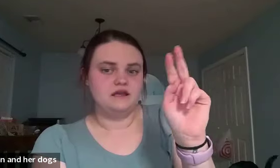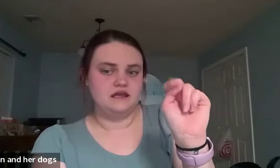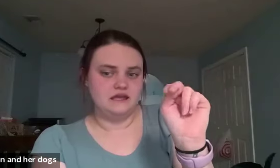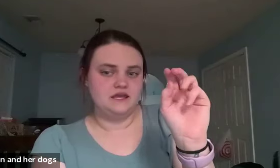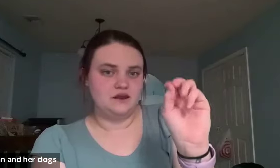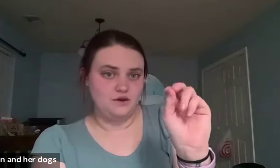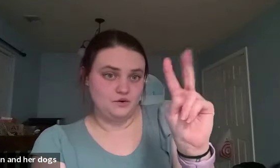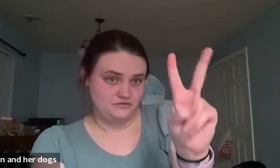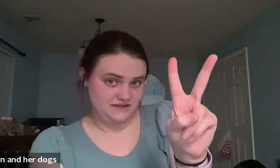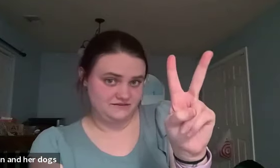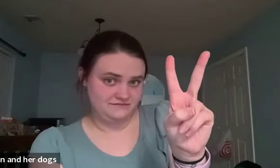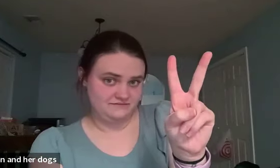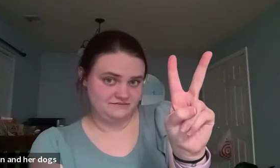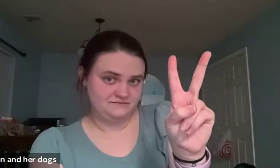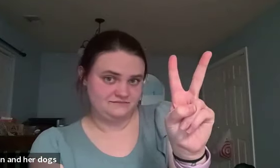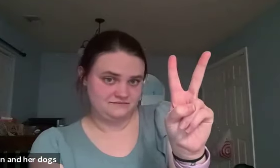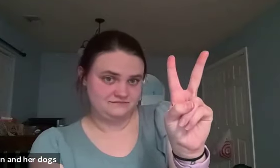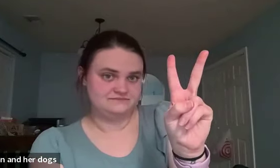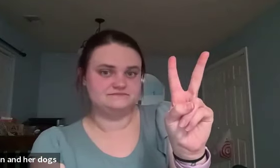November, N-O-V.